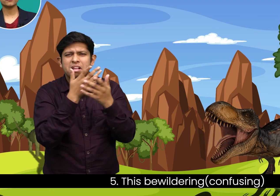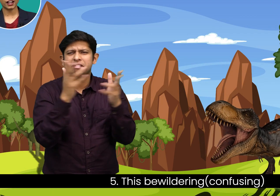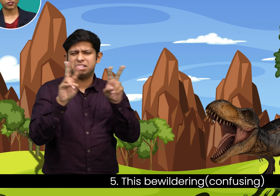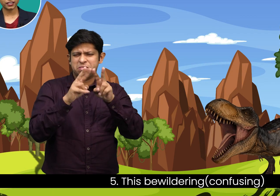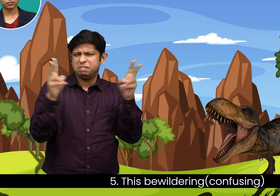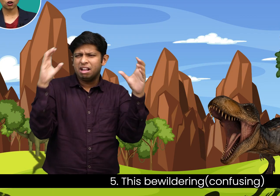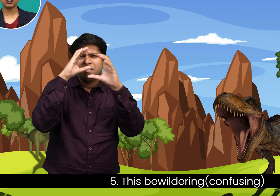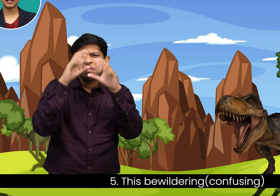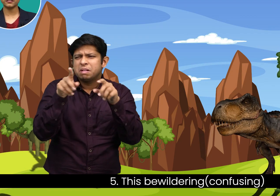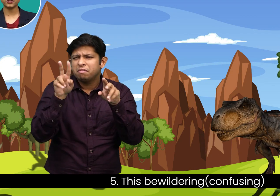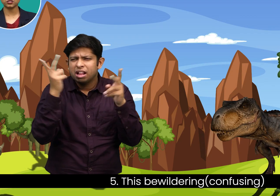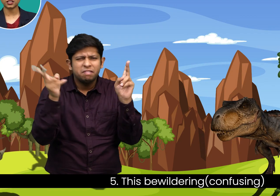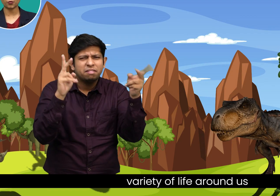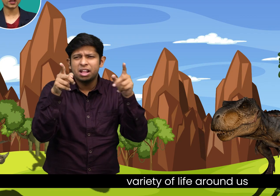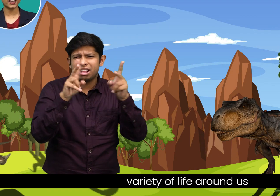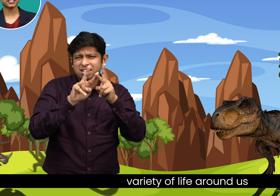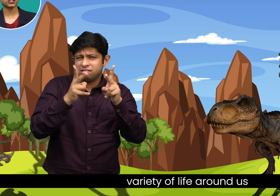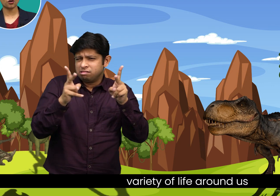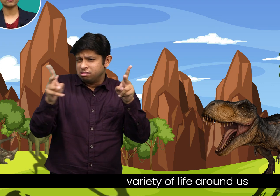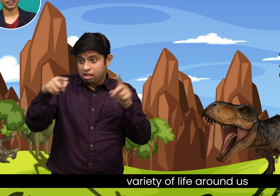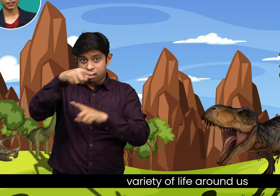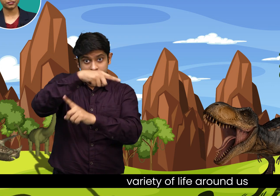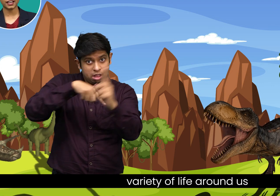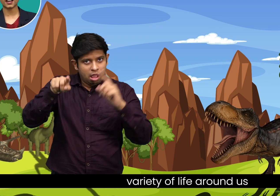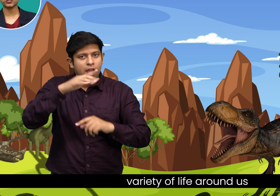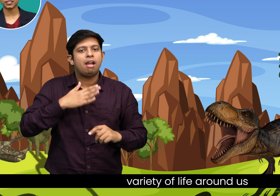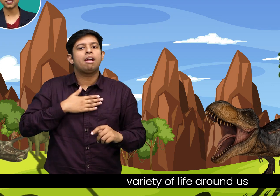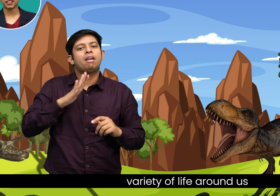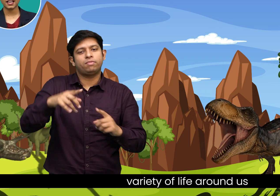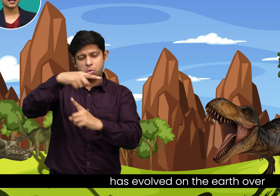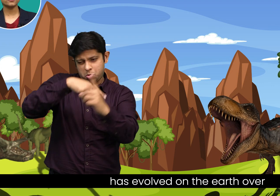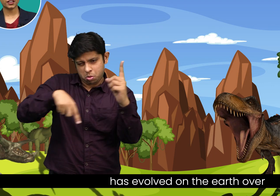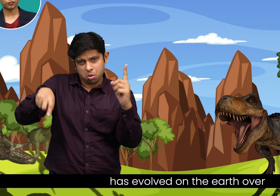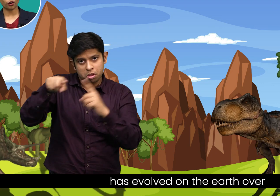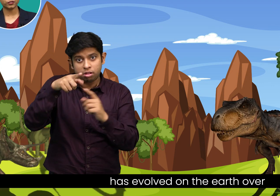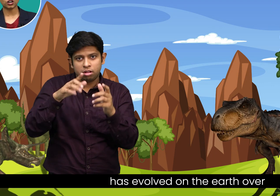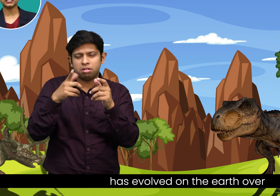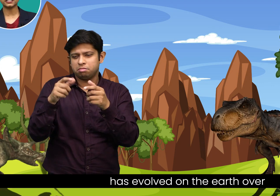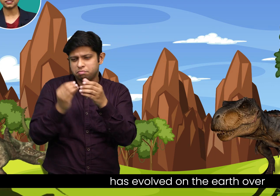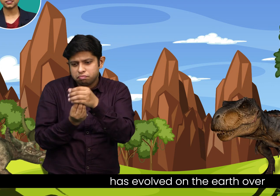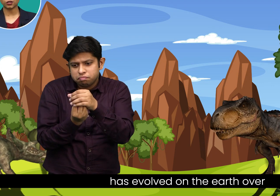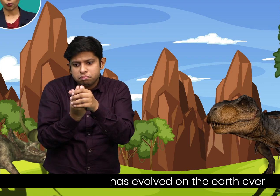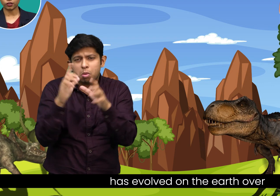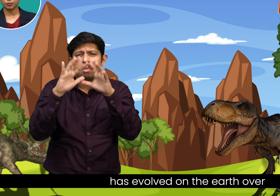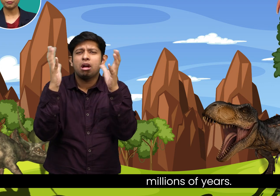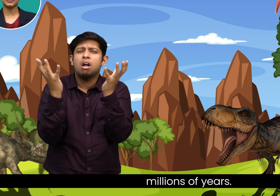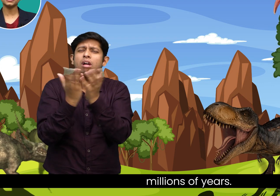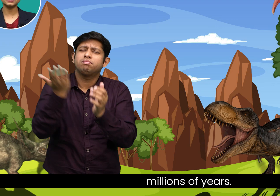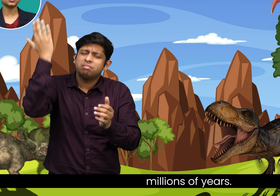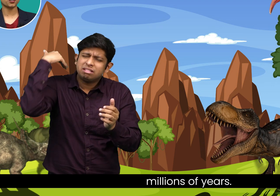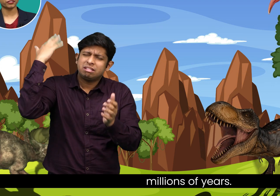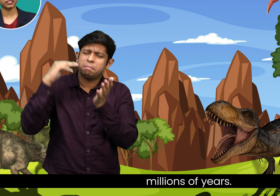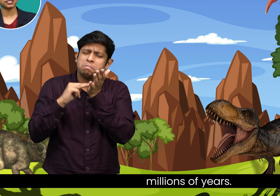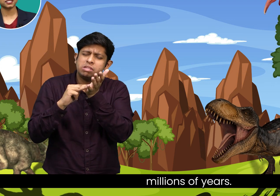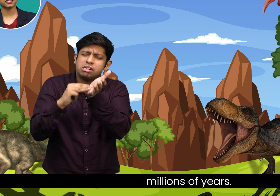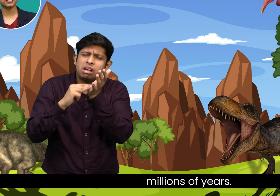This bewildering or confusing variety of life around us have evolved on the earth over